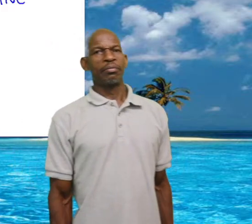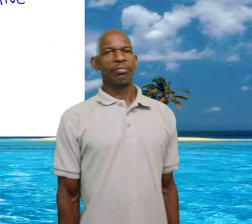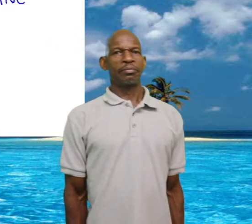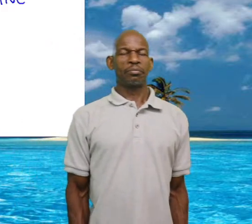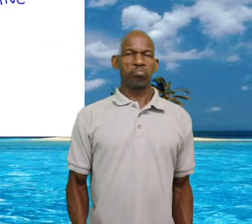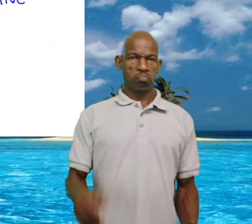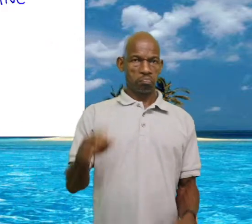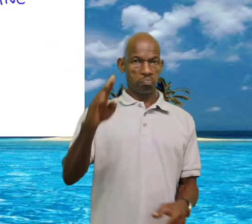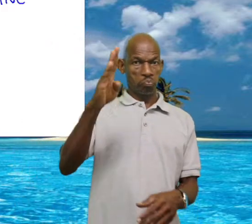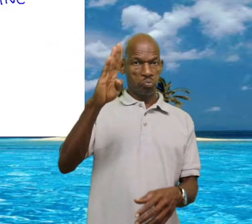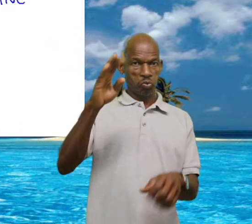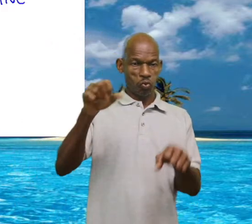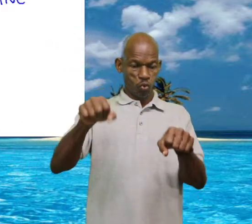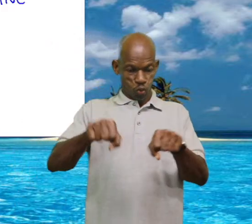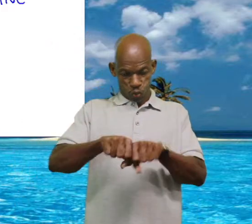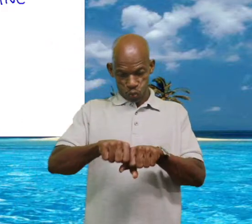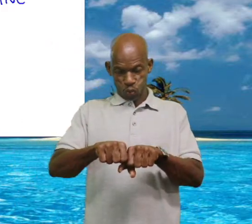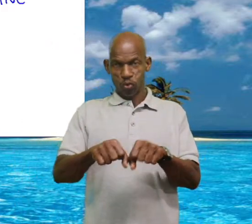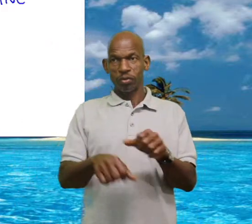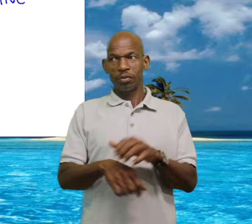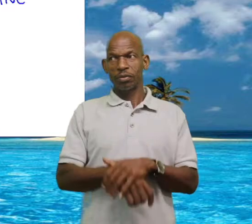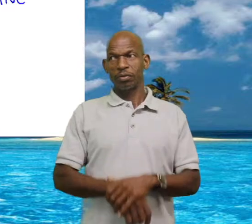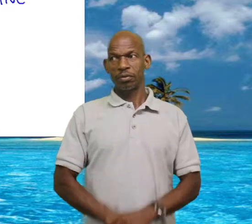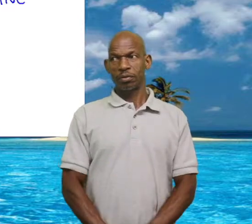shoes, and the word shoes,